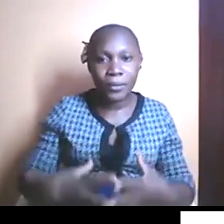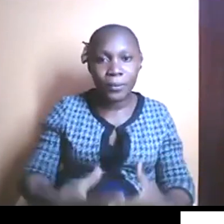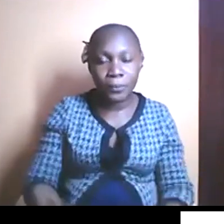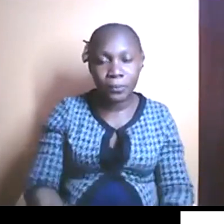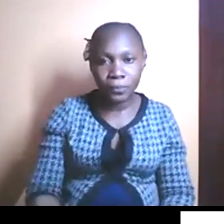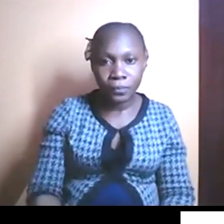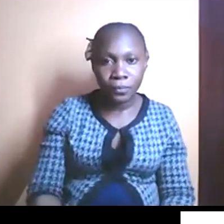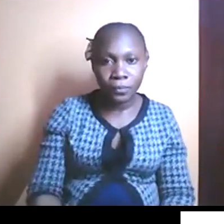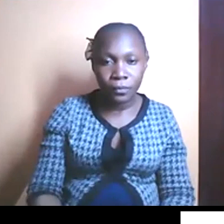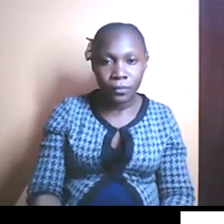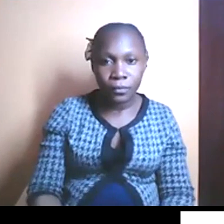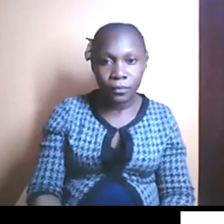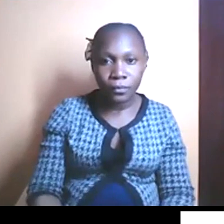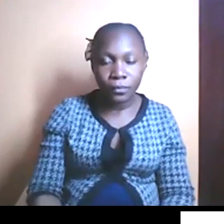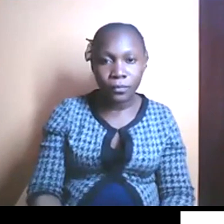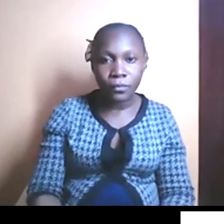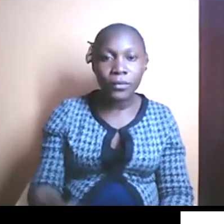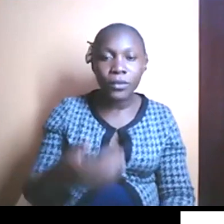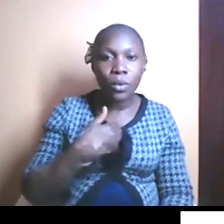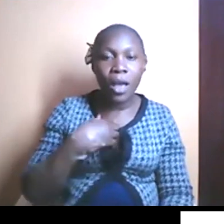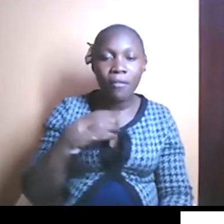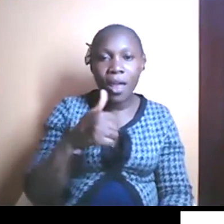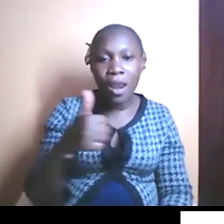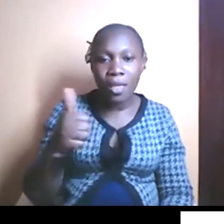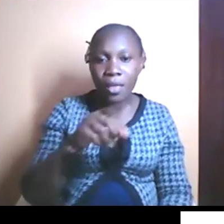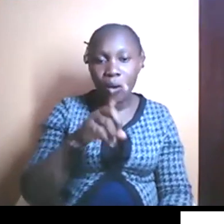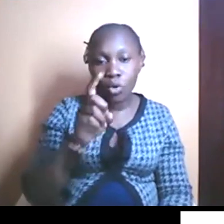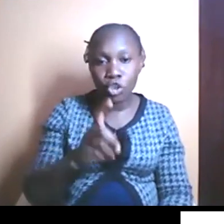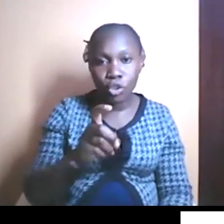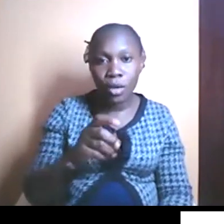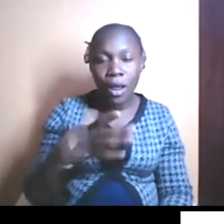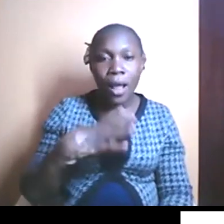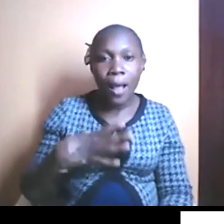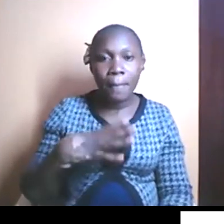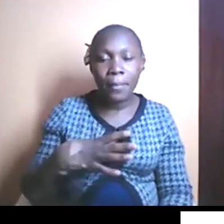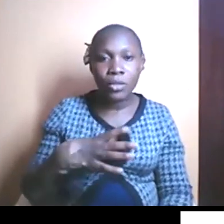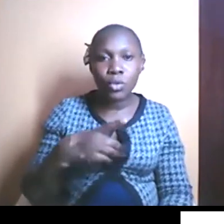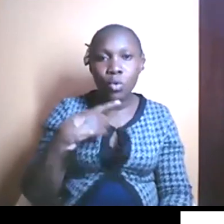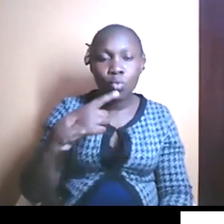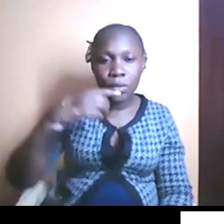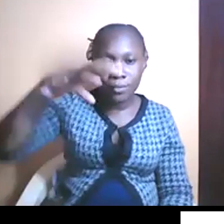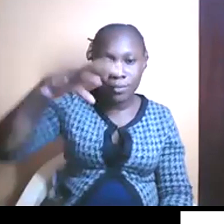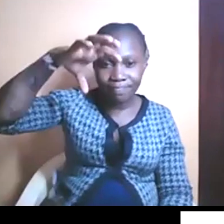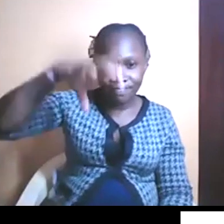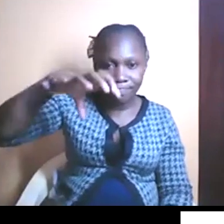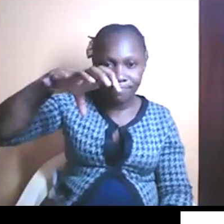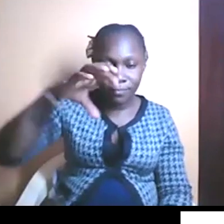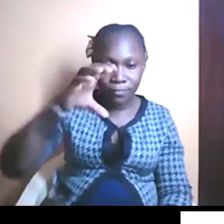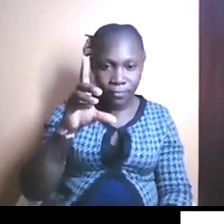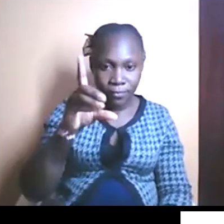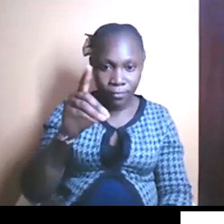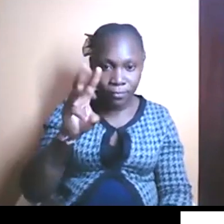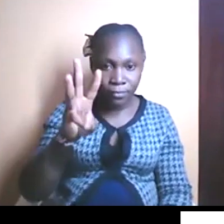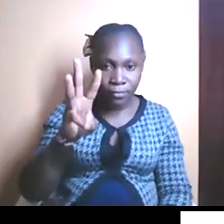I think the day before yesterday. Someone from the short stature who was saying, can your